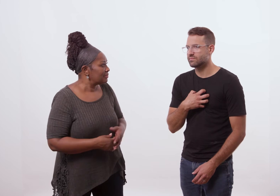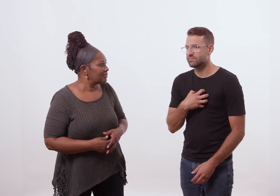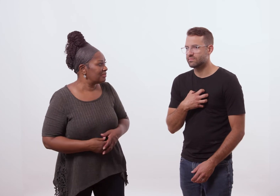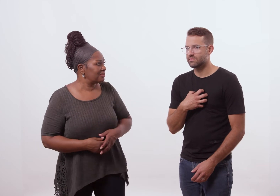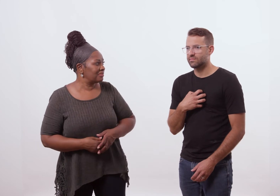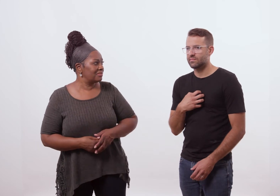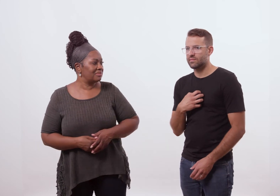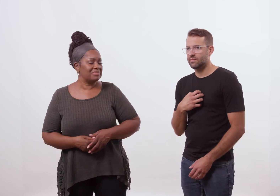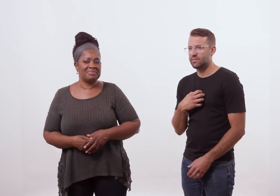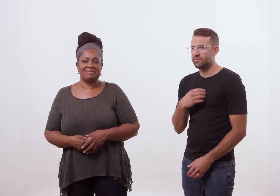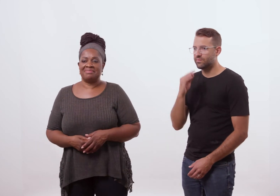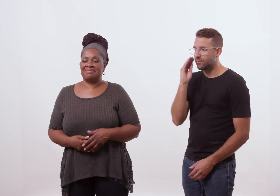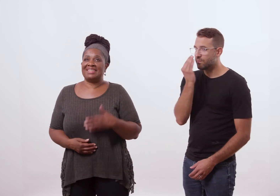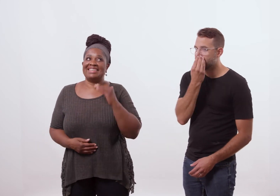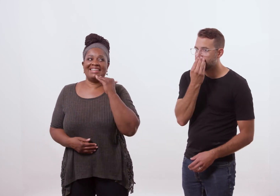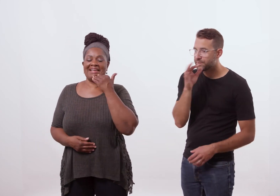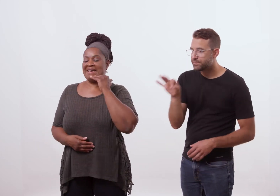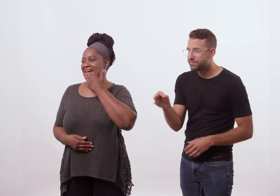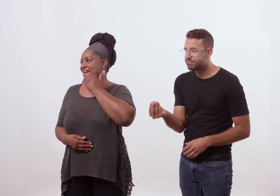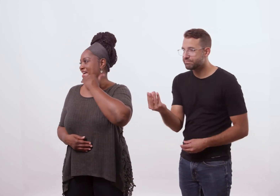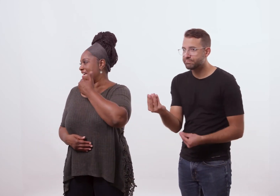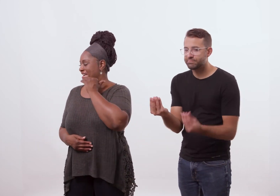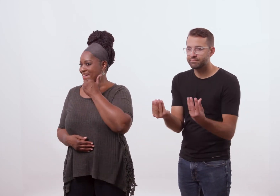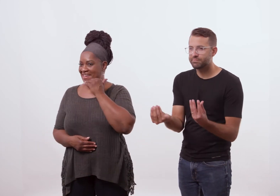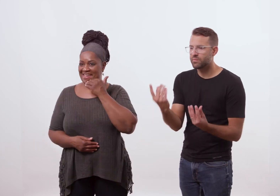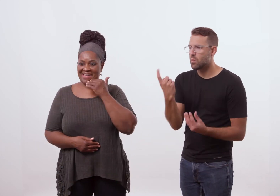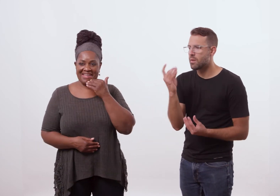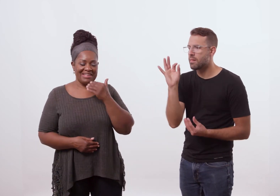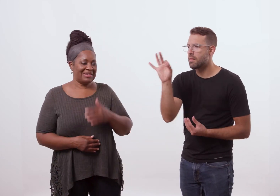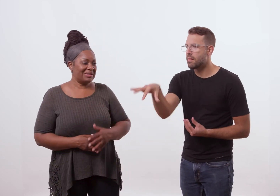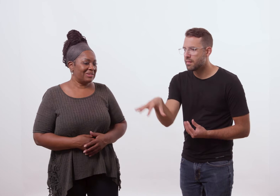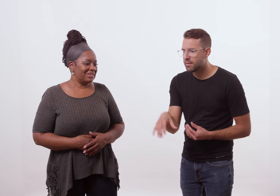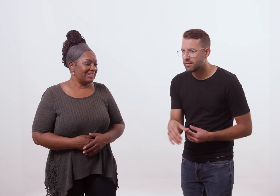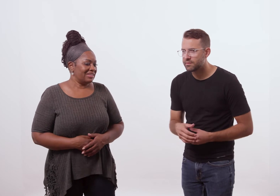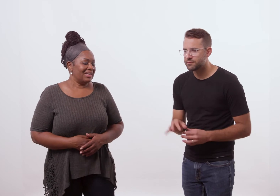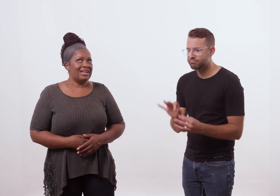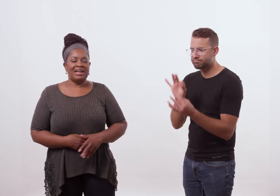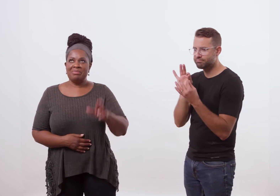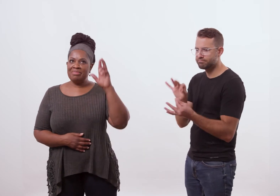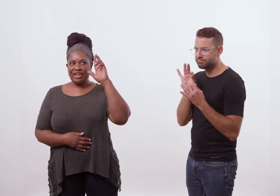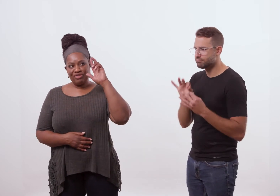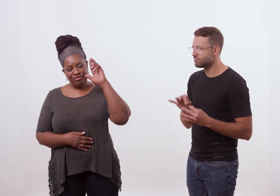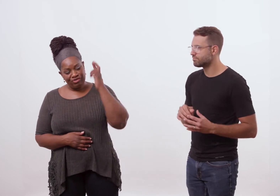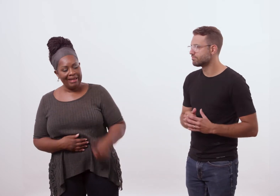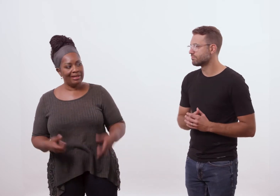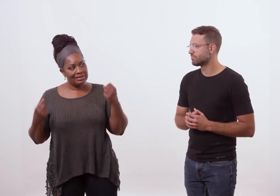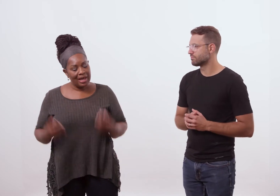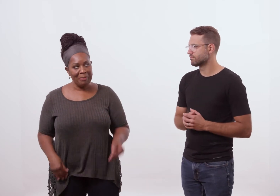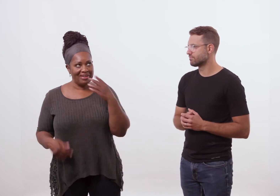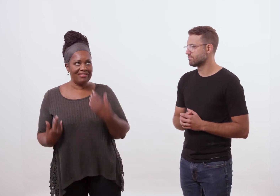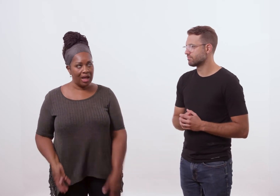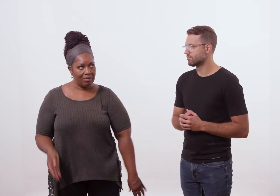And another here, and one more here. Redlands, how many flowers do you think my hair can hold?